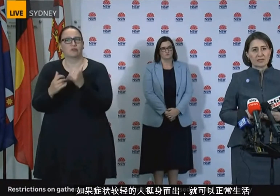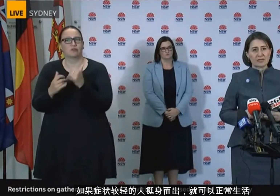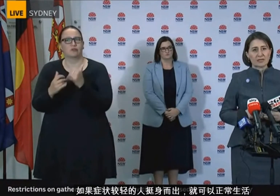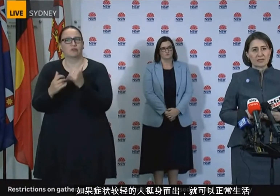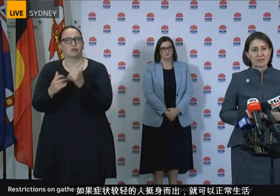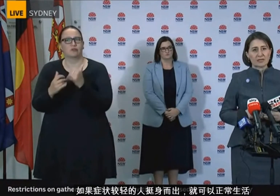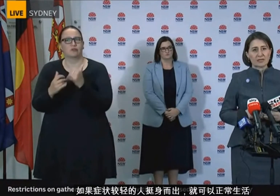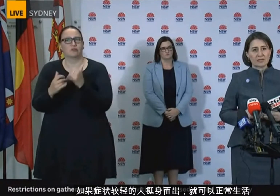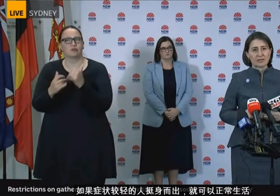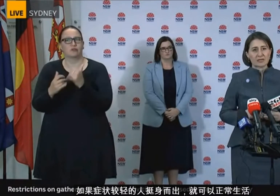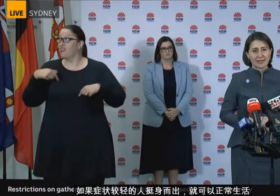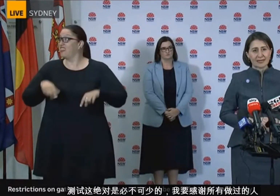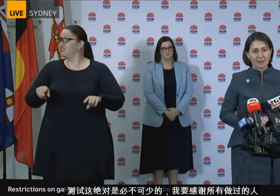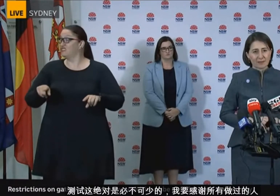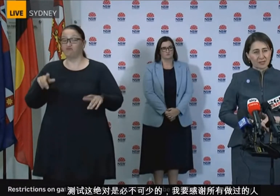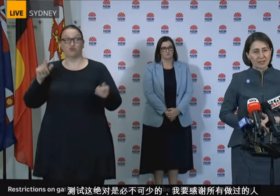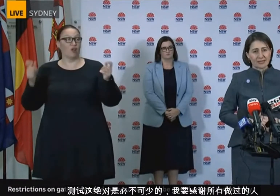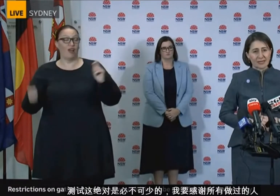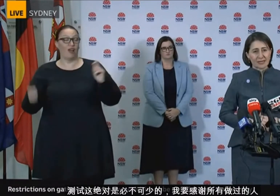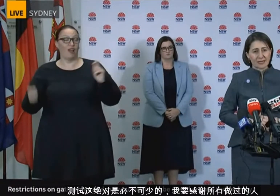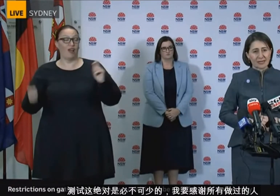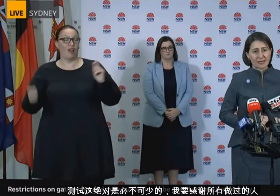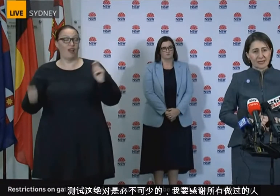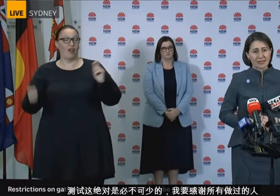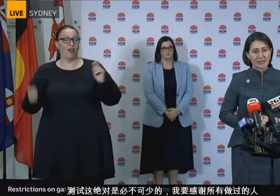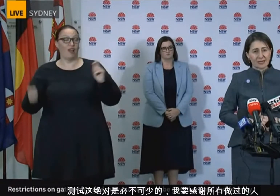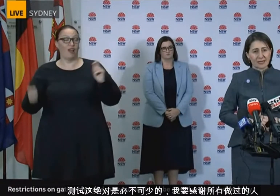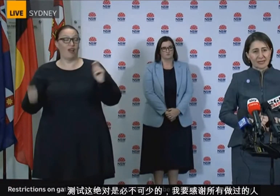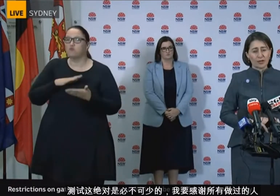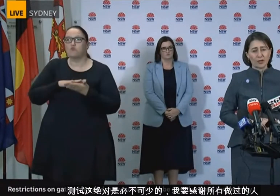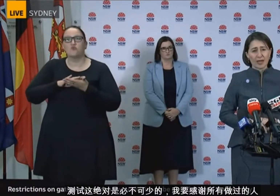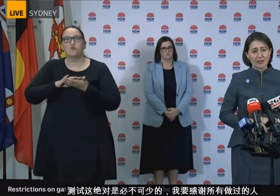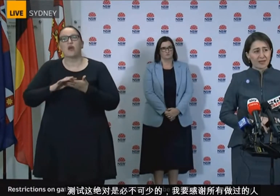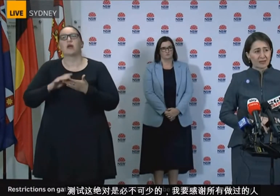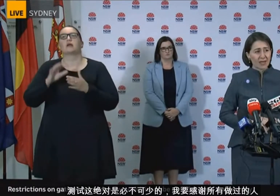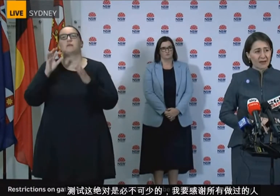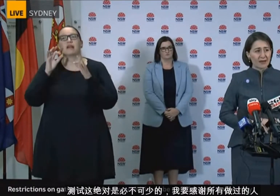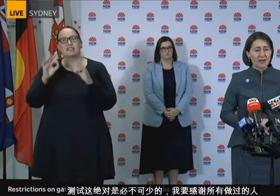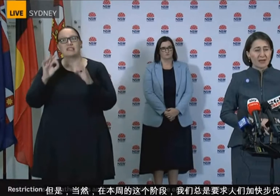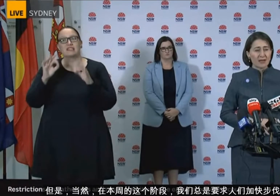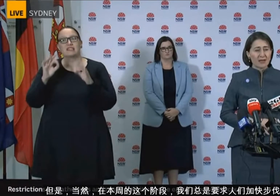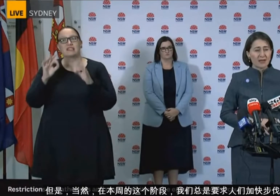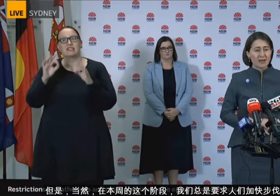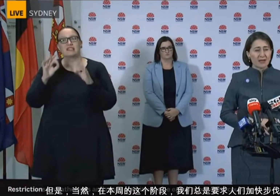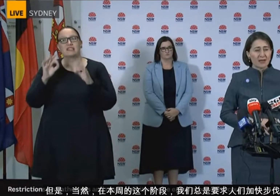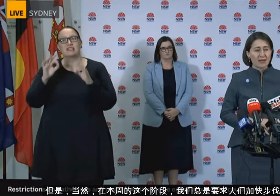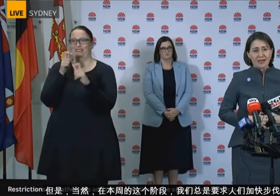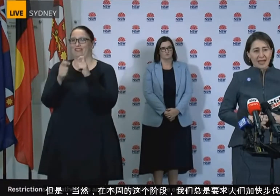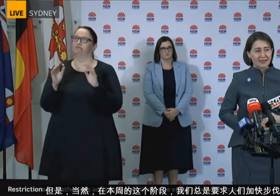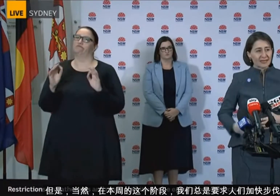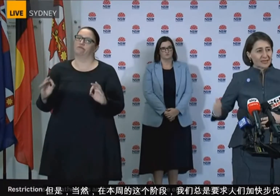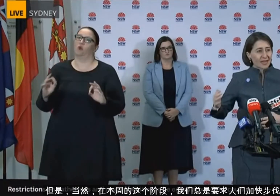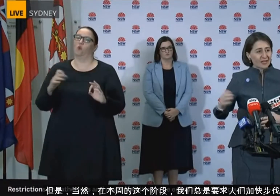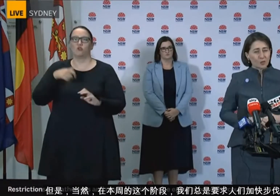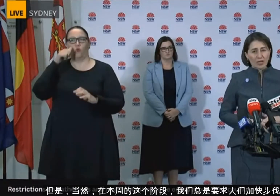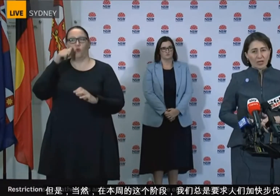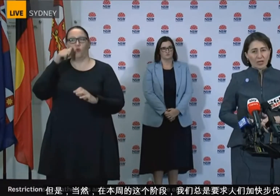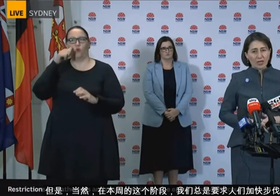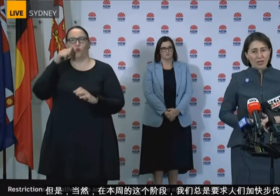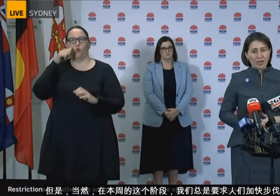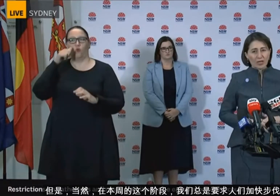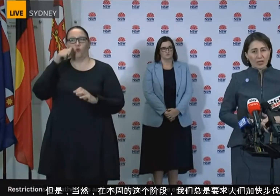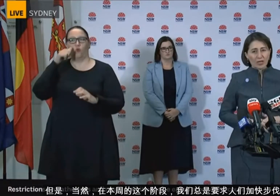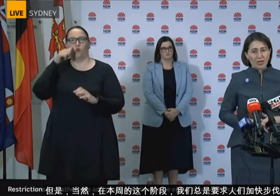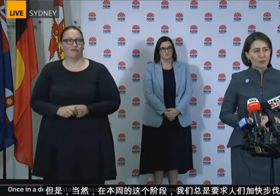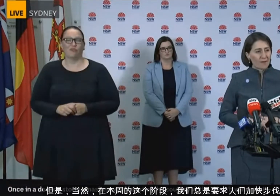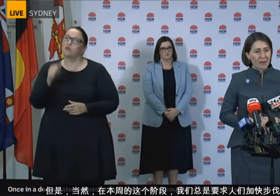people with the mildest symptoms come forward and get tested. That's absolutely essential. I want to thank everybody who has done that. But of course, at